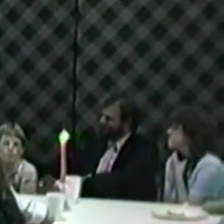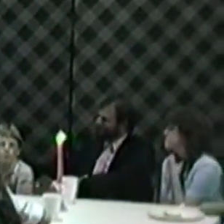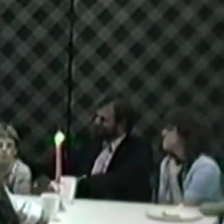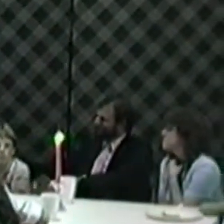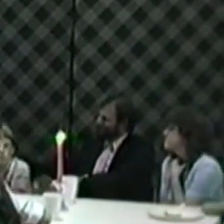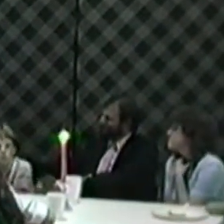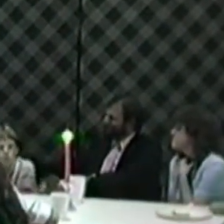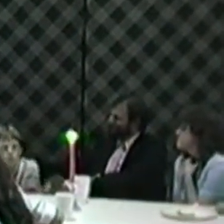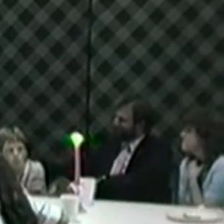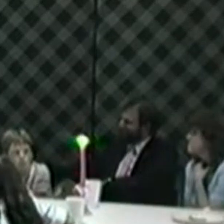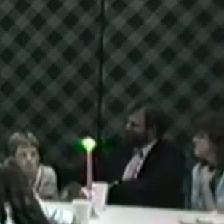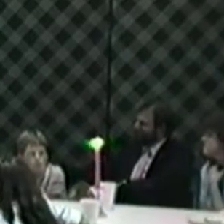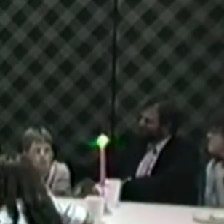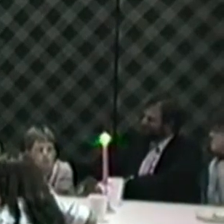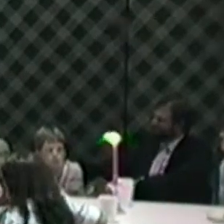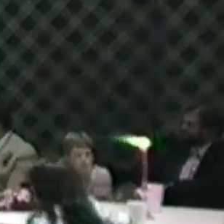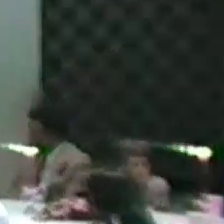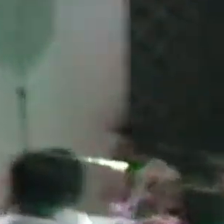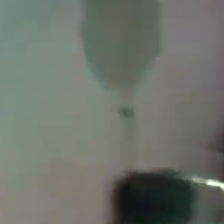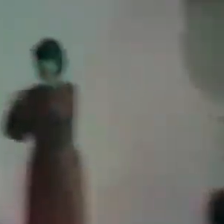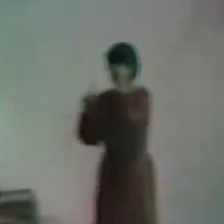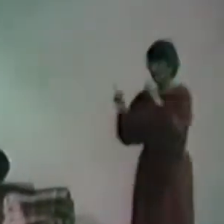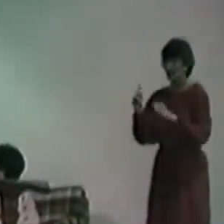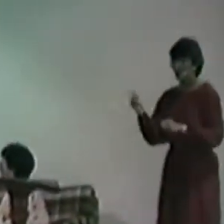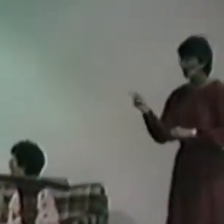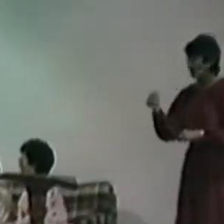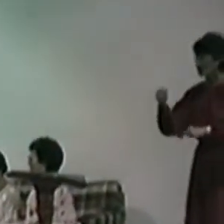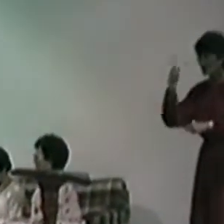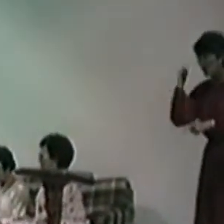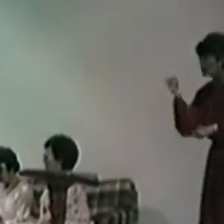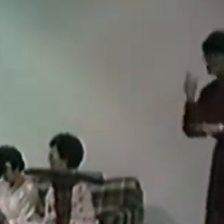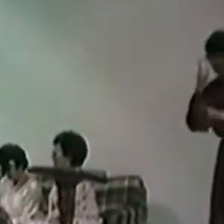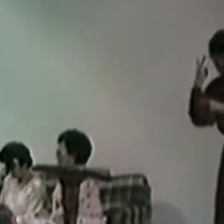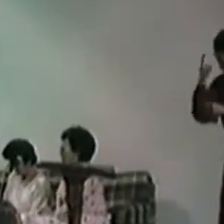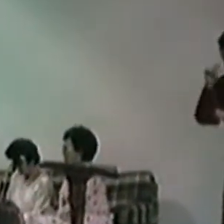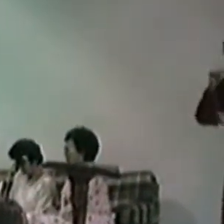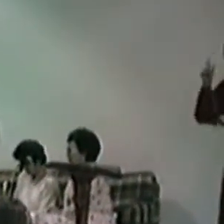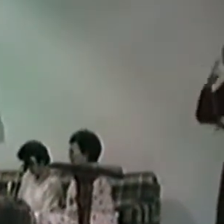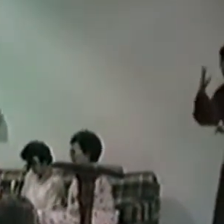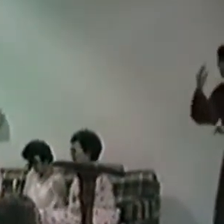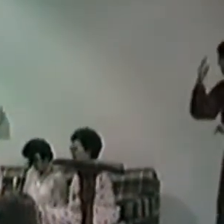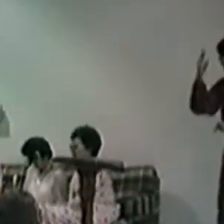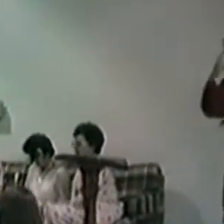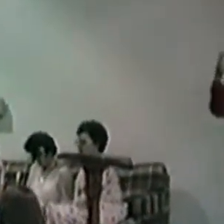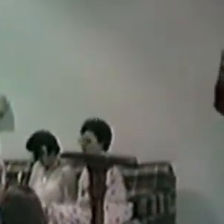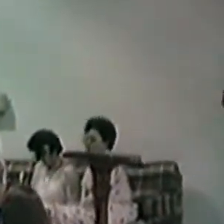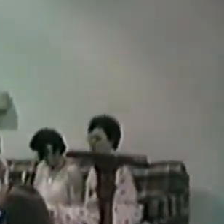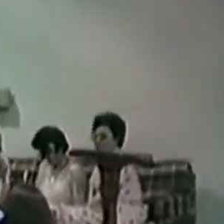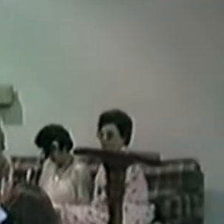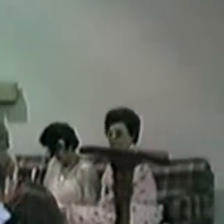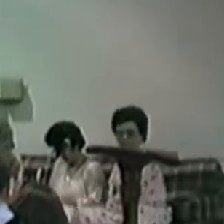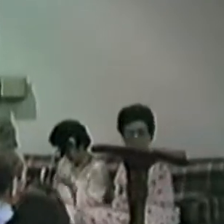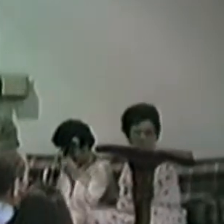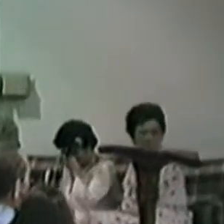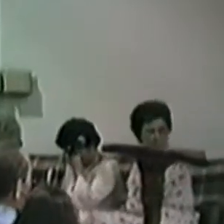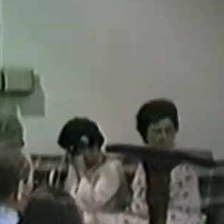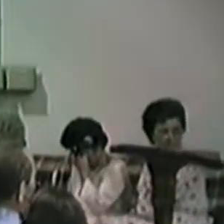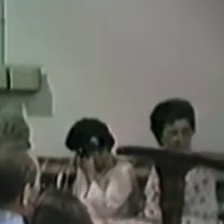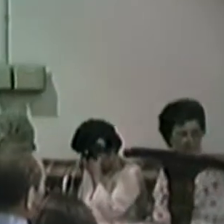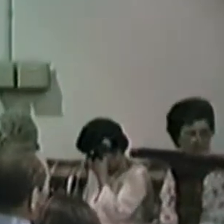Well, you think that's pretty bad. You'll hear what I saw. I was over at Debbie's the other day, and she was partially closed. And